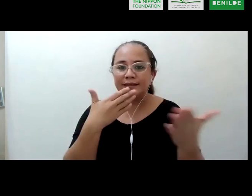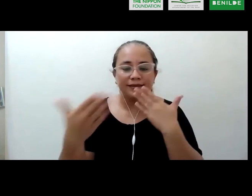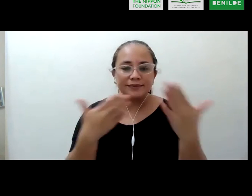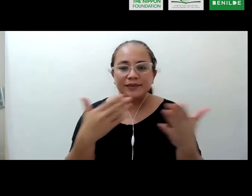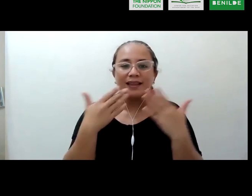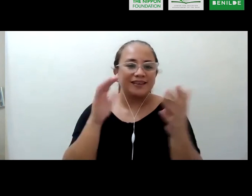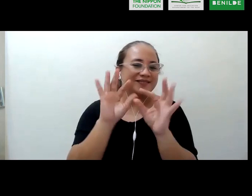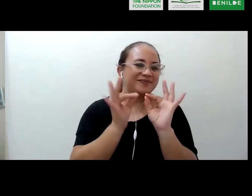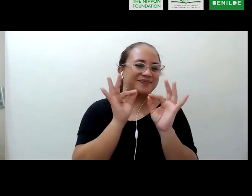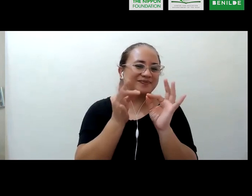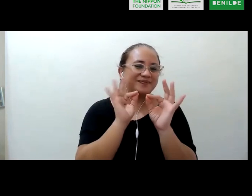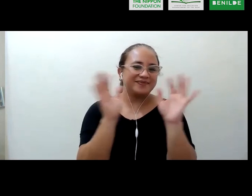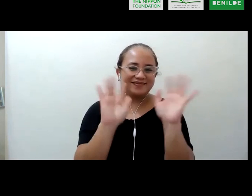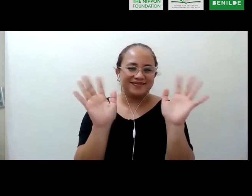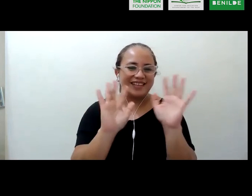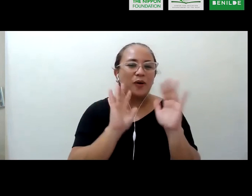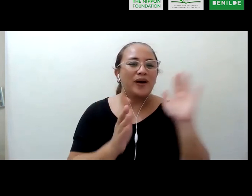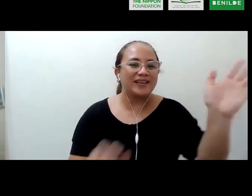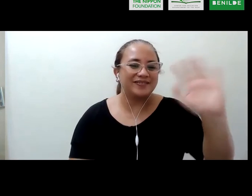interpreters.